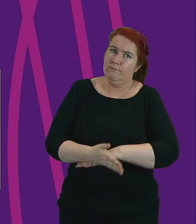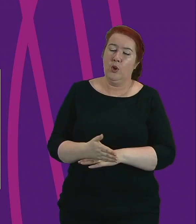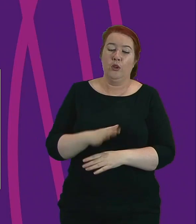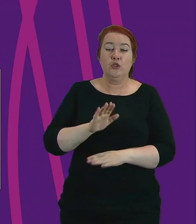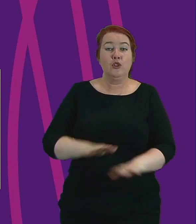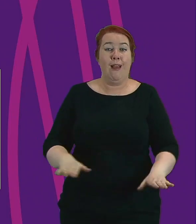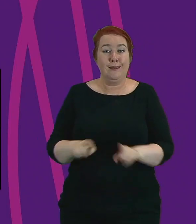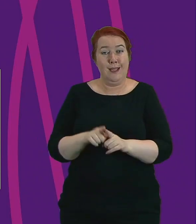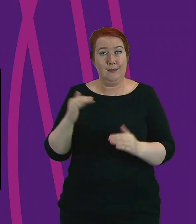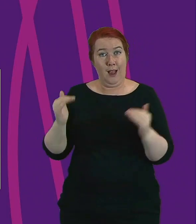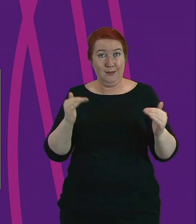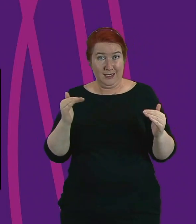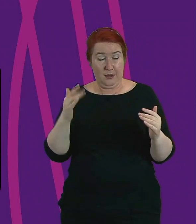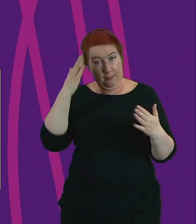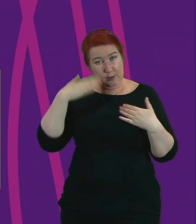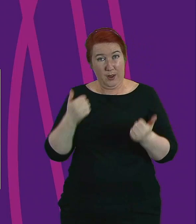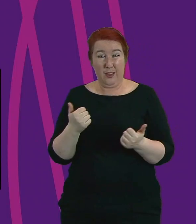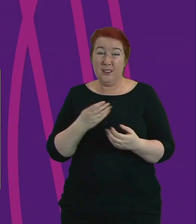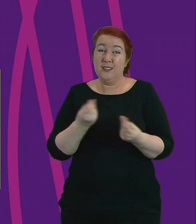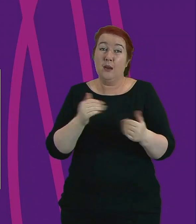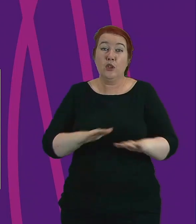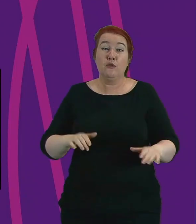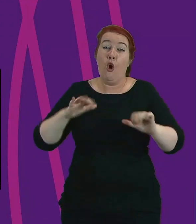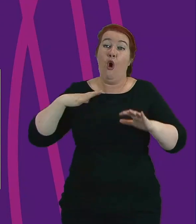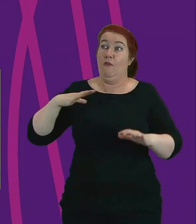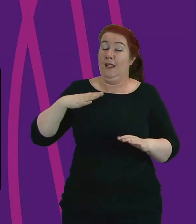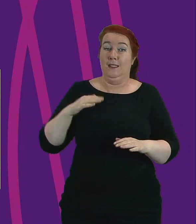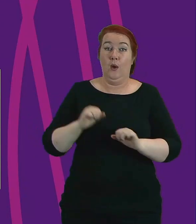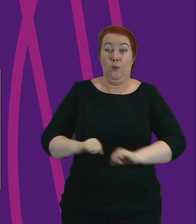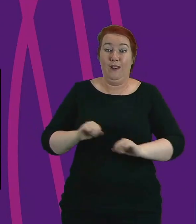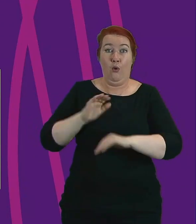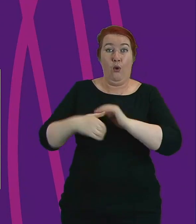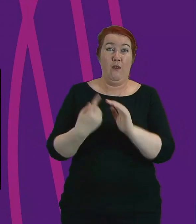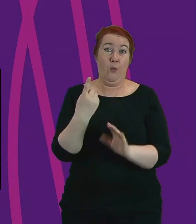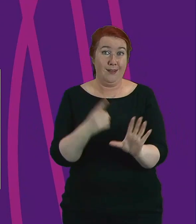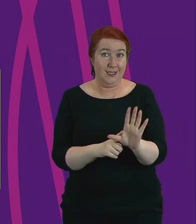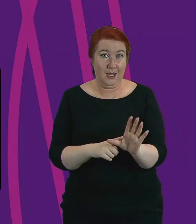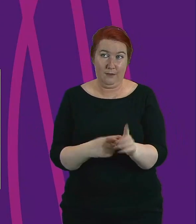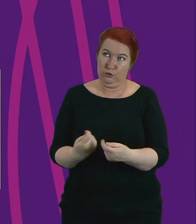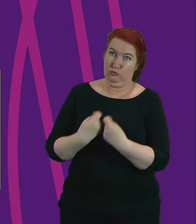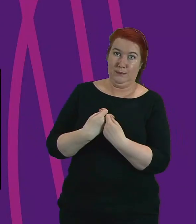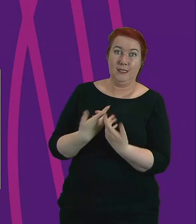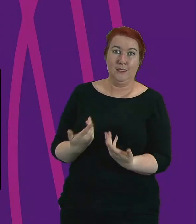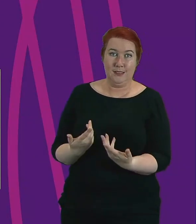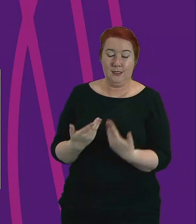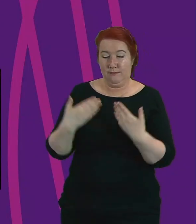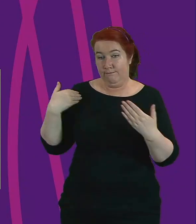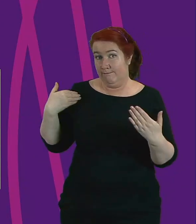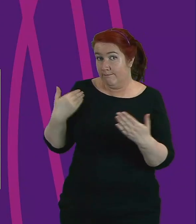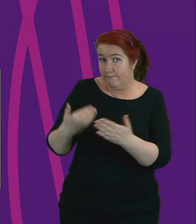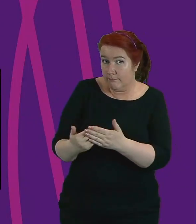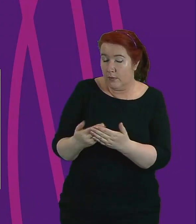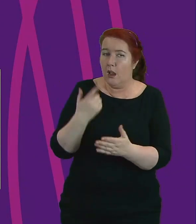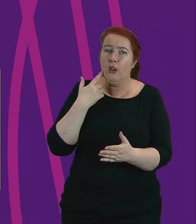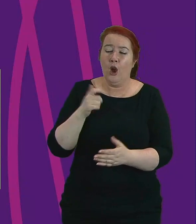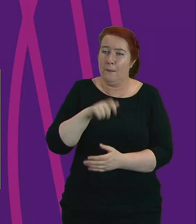services. Many children had waited over a year for treatment just at the outset of this crisis. In the intervening months, young people have